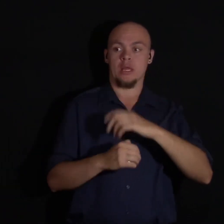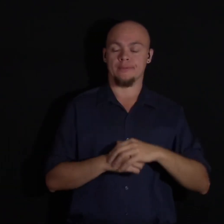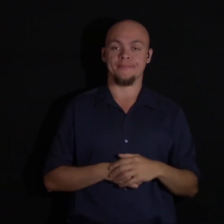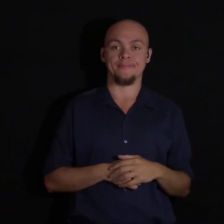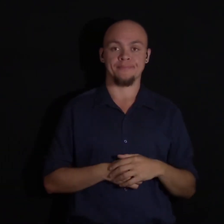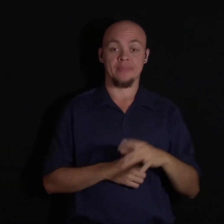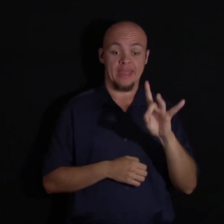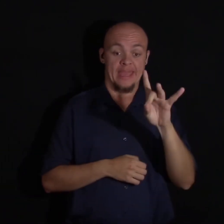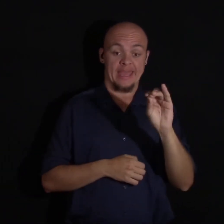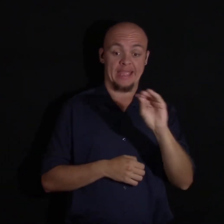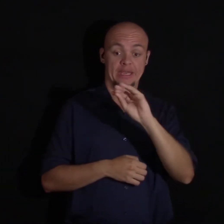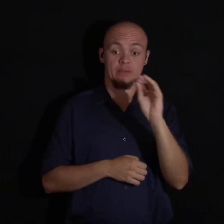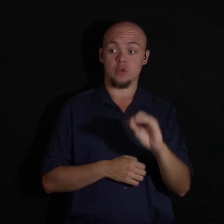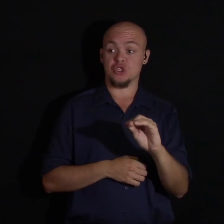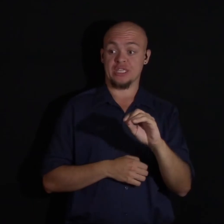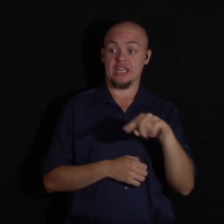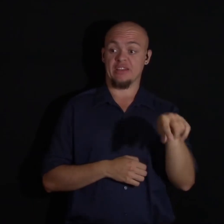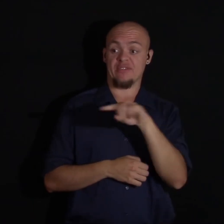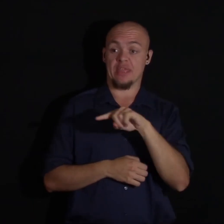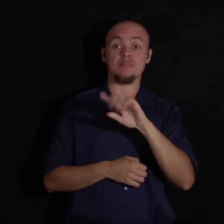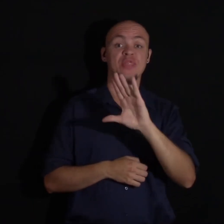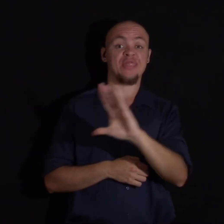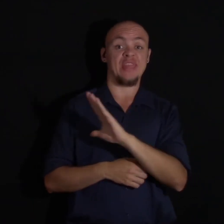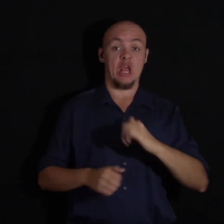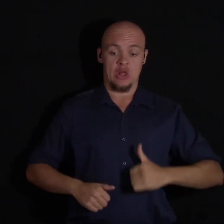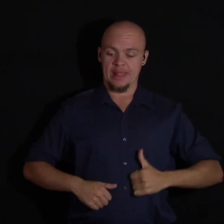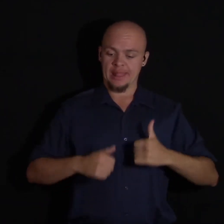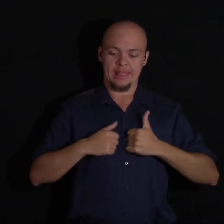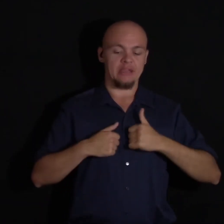80% of them were unhappy with their lives.